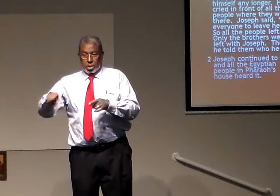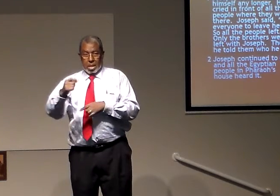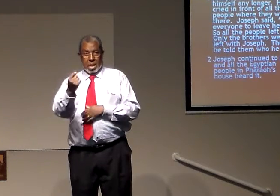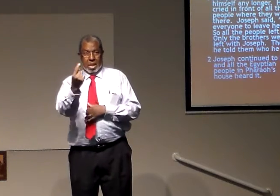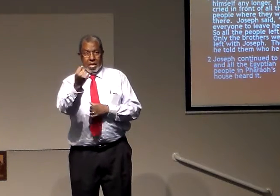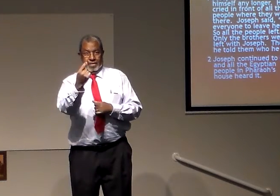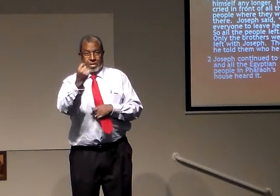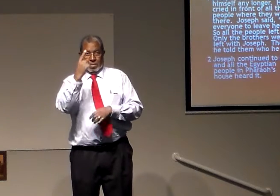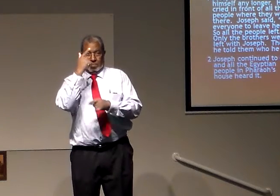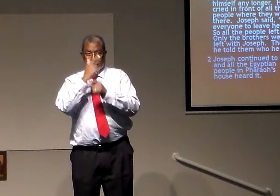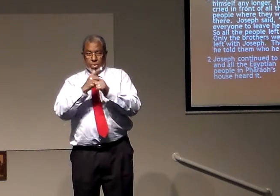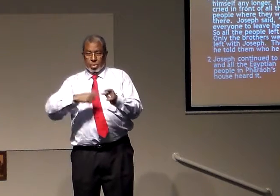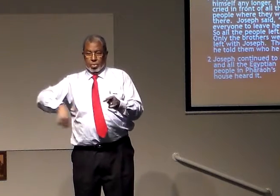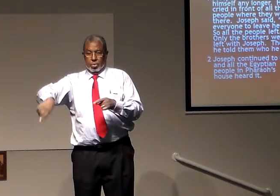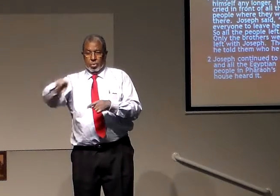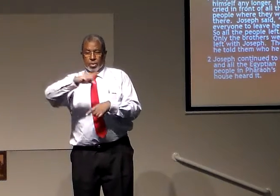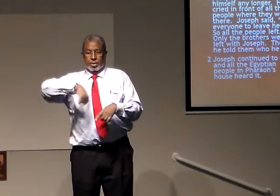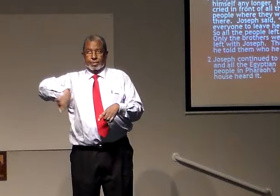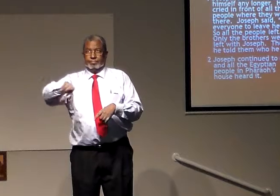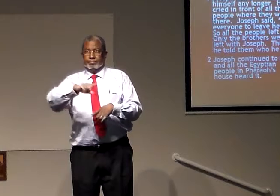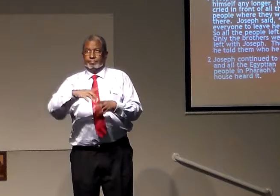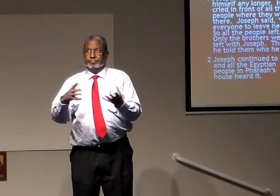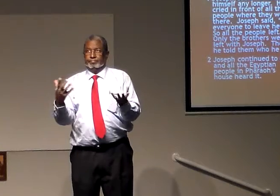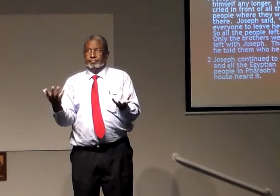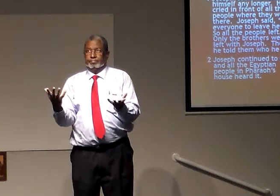later, the 11th brother were around